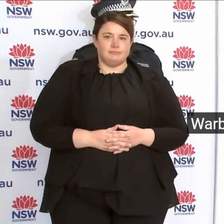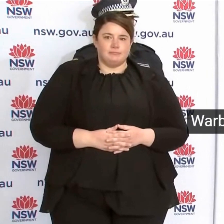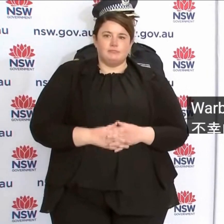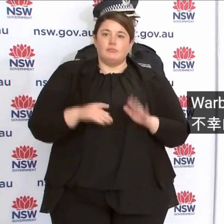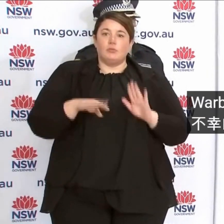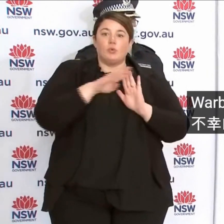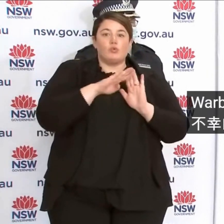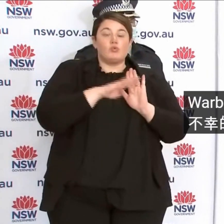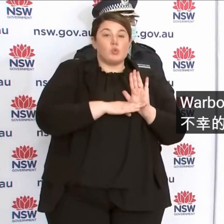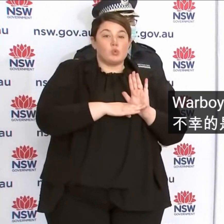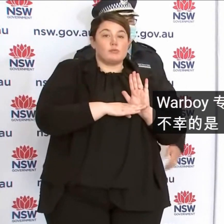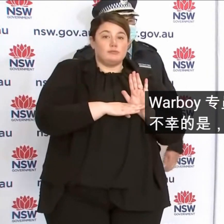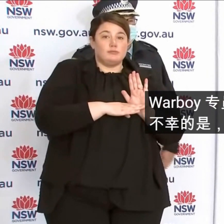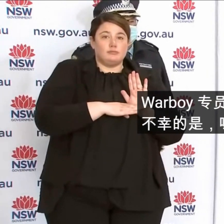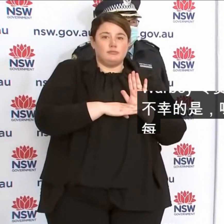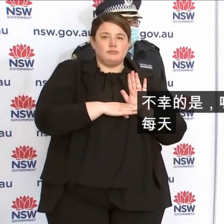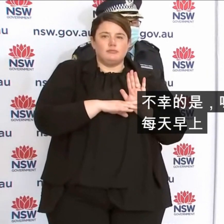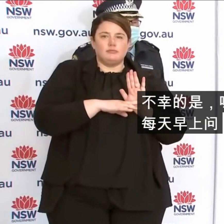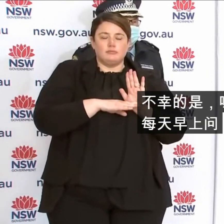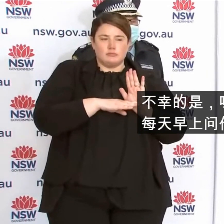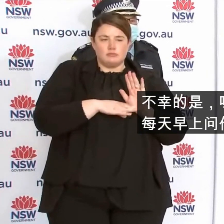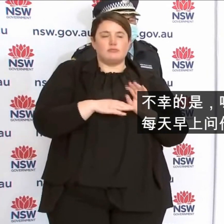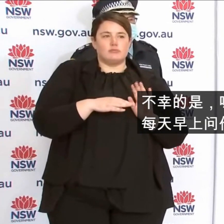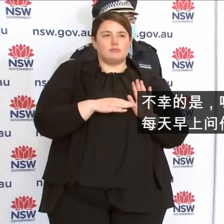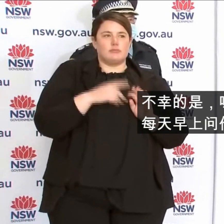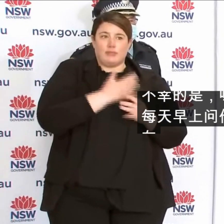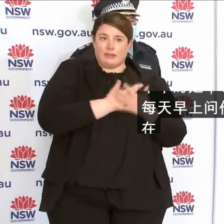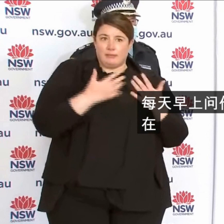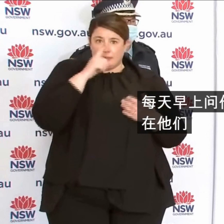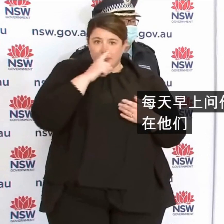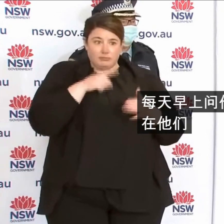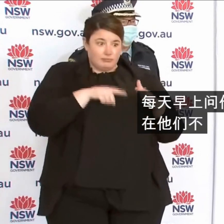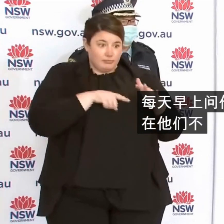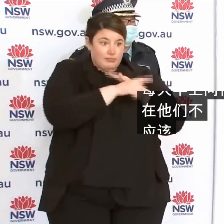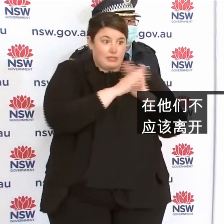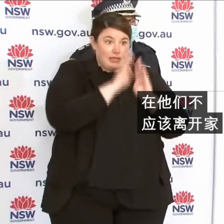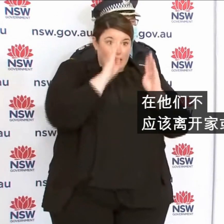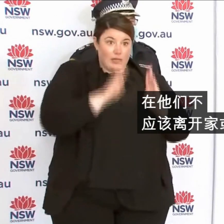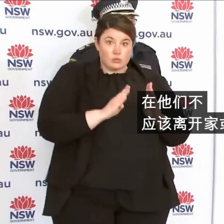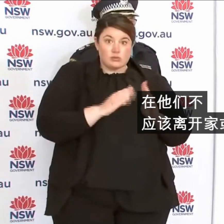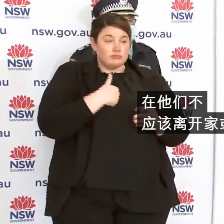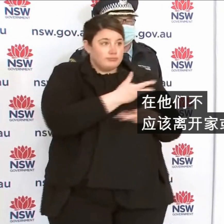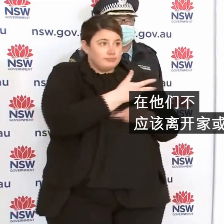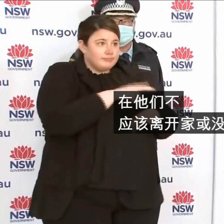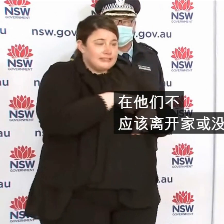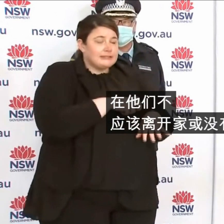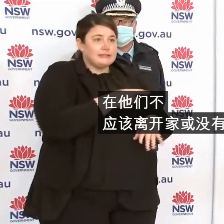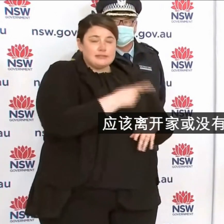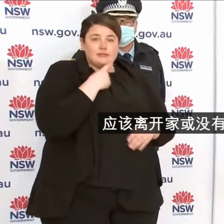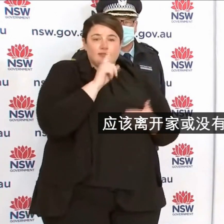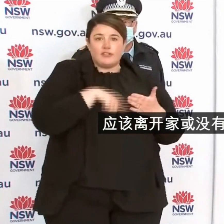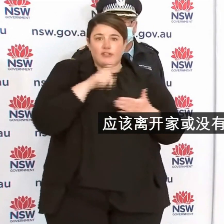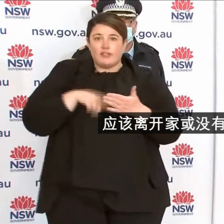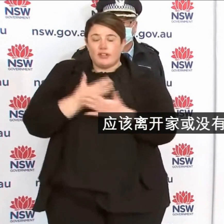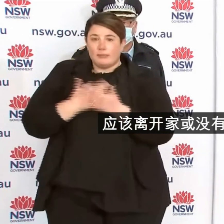Commissioner Worboy said, unfortunately, quite shocked me. I ask him every morning how many people left their house when they shouldn't have left their house or didn't